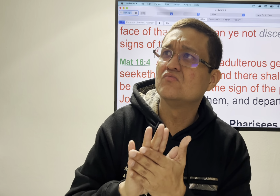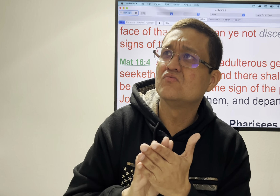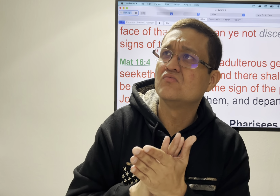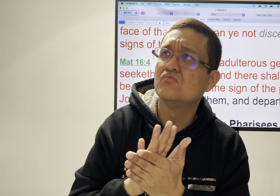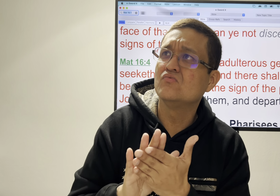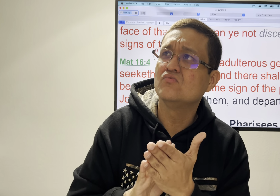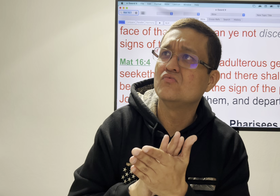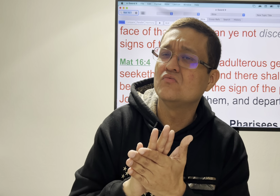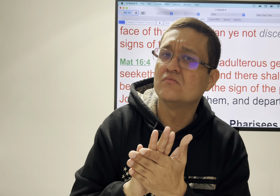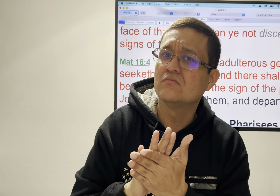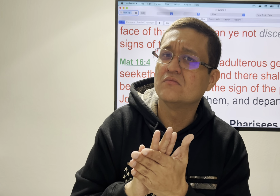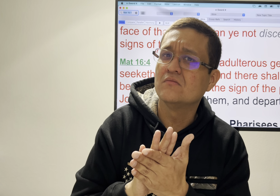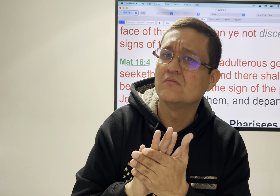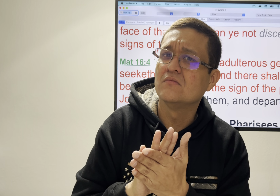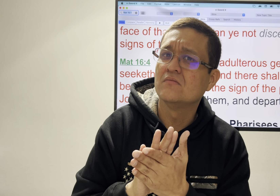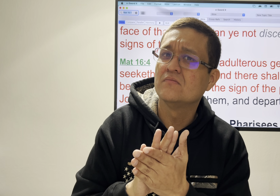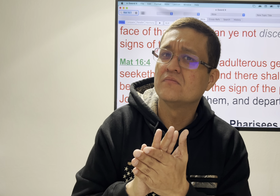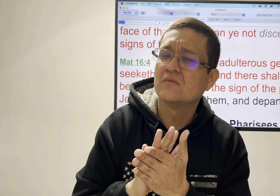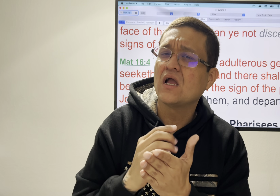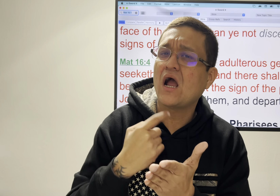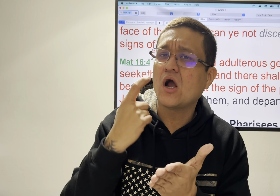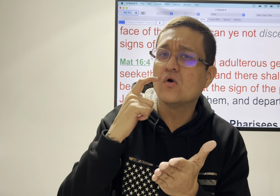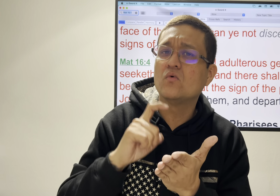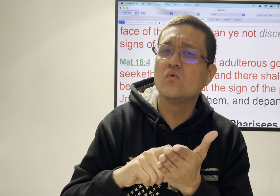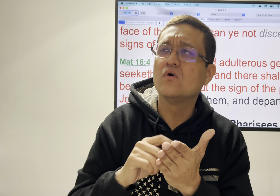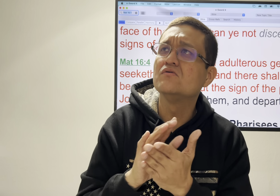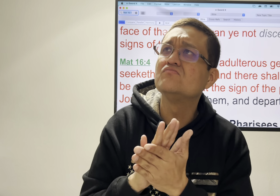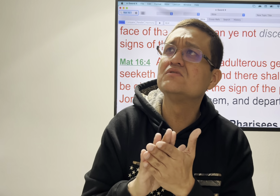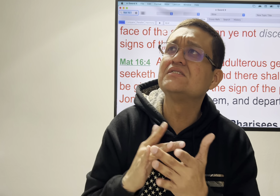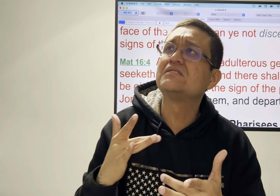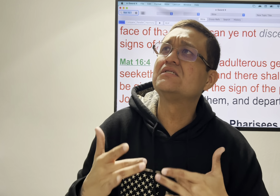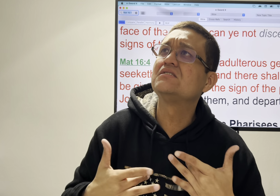You know that this time is awful and we're waiting on something better.